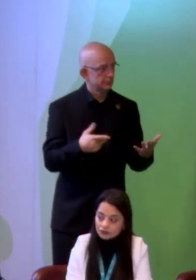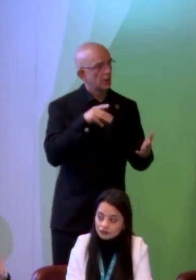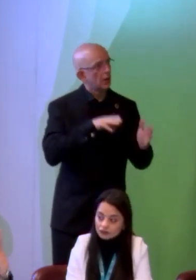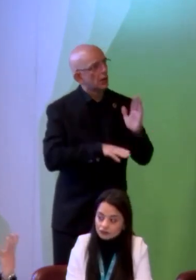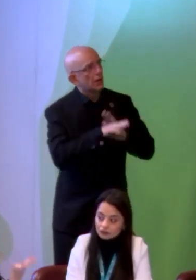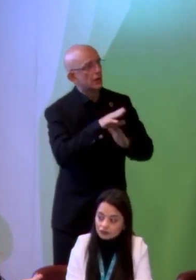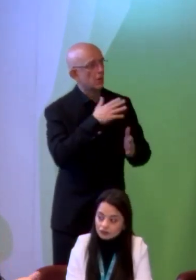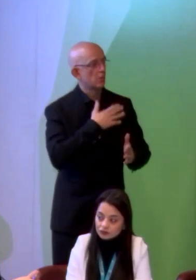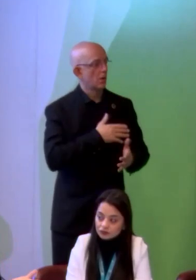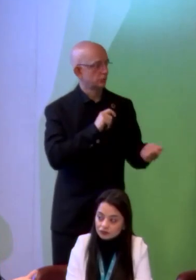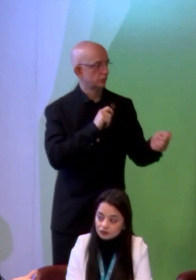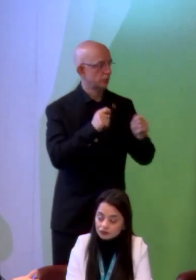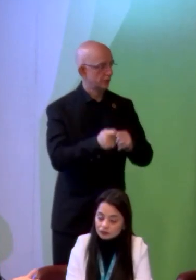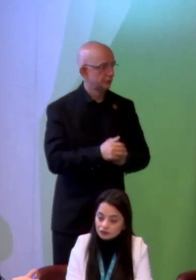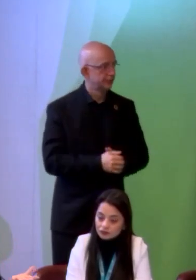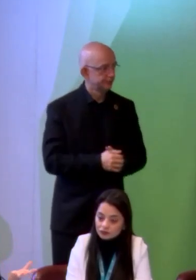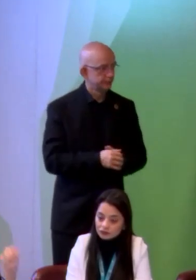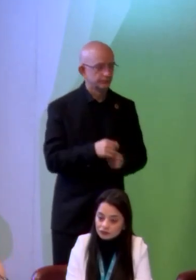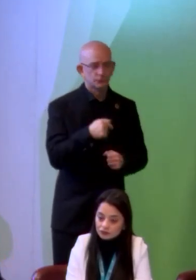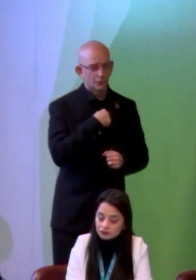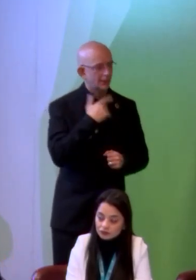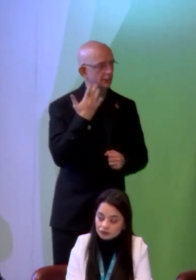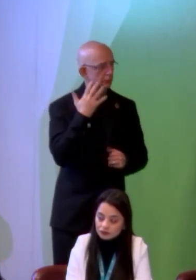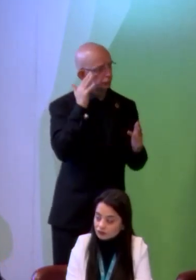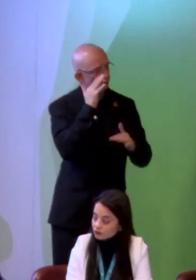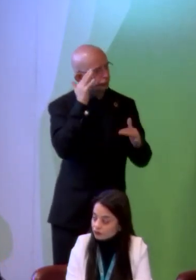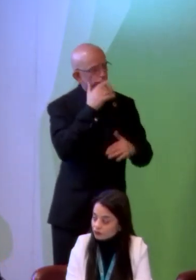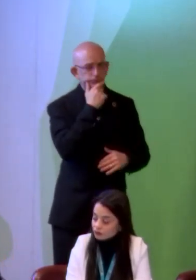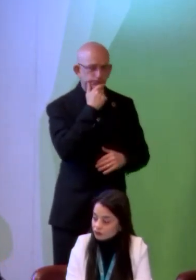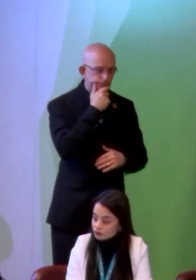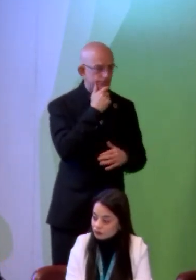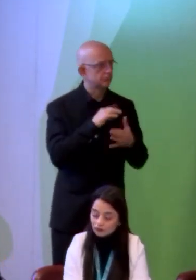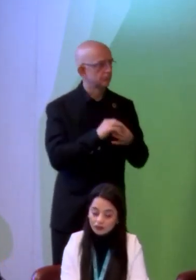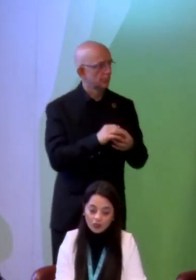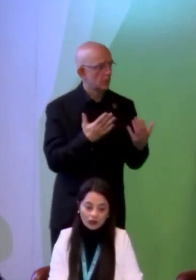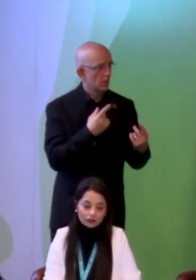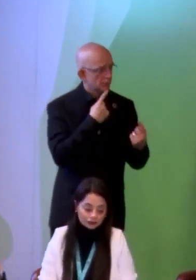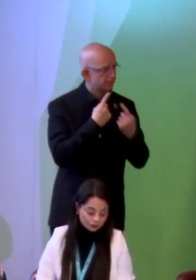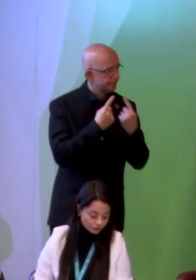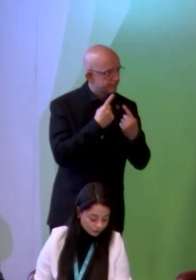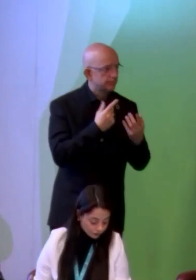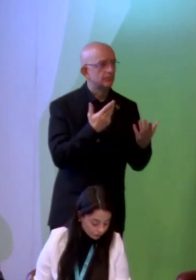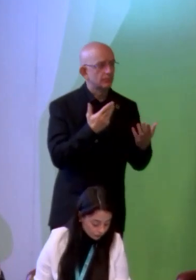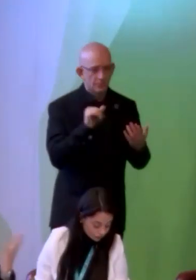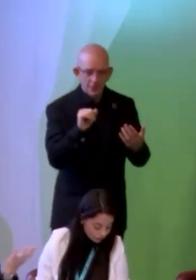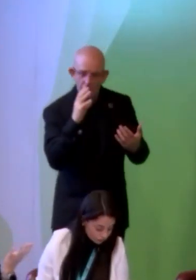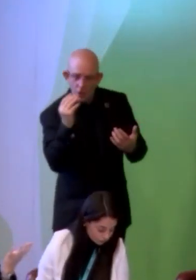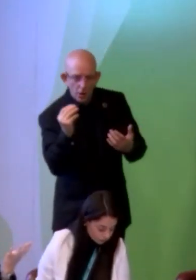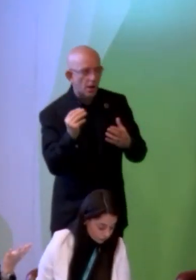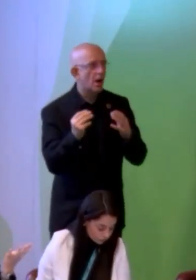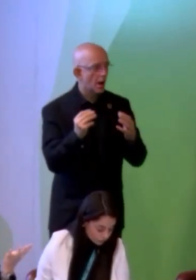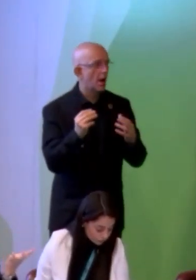So if we take a moment just to think about that moment for each of us, that moment of learning, and then